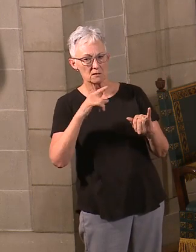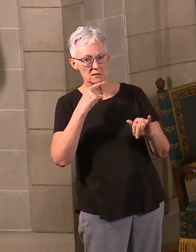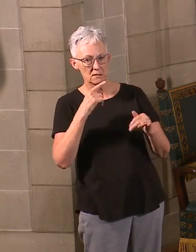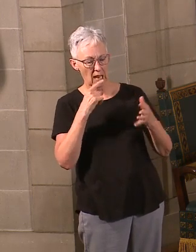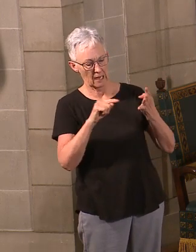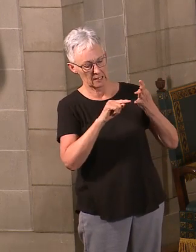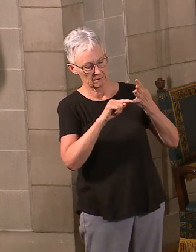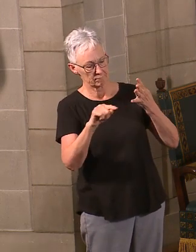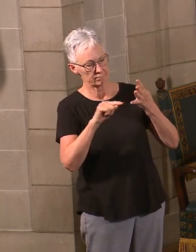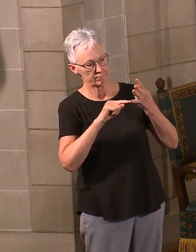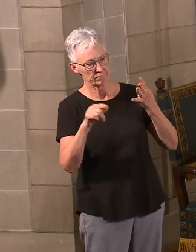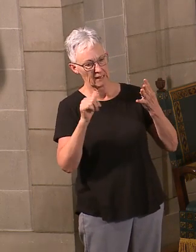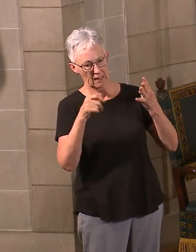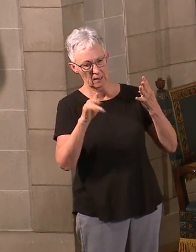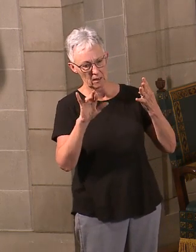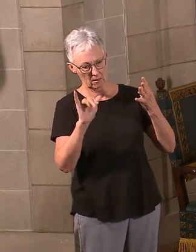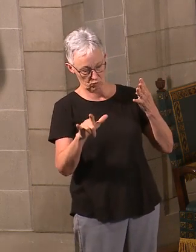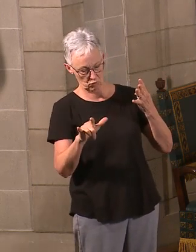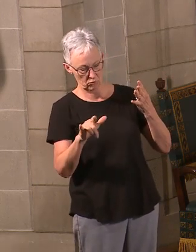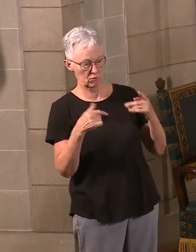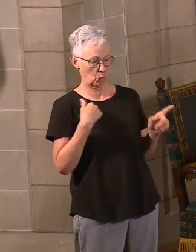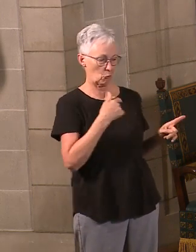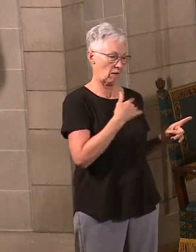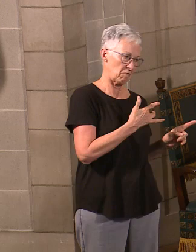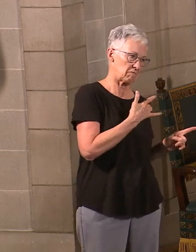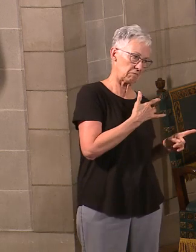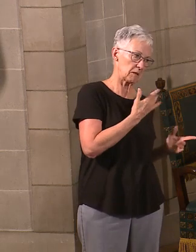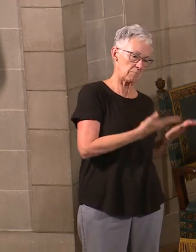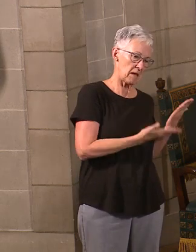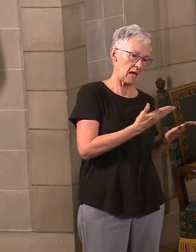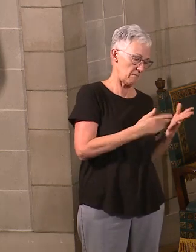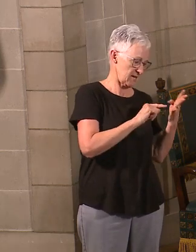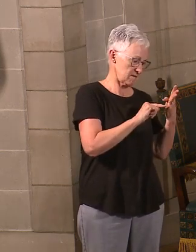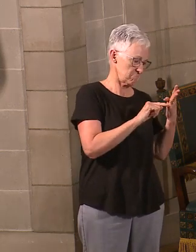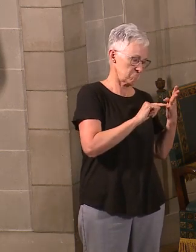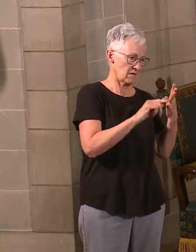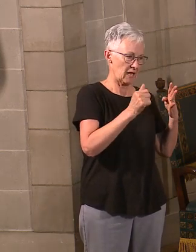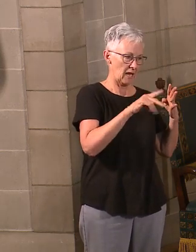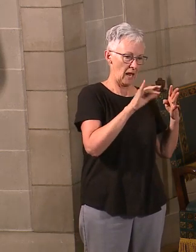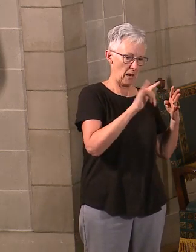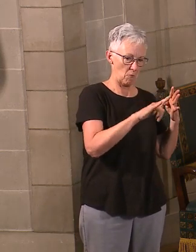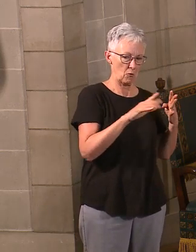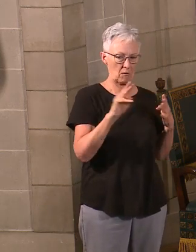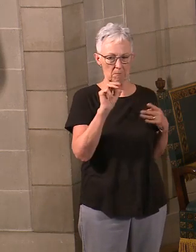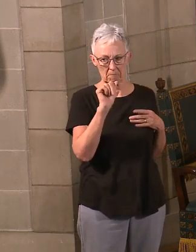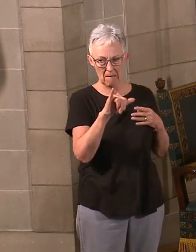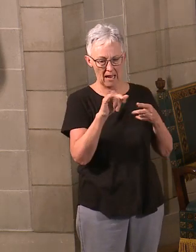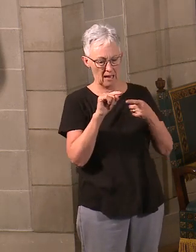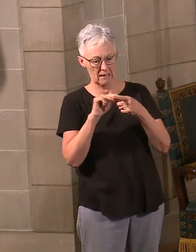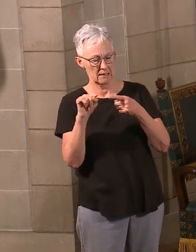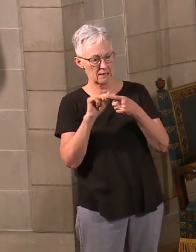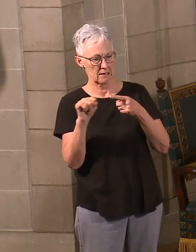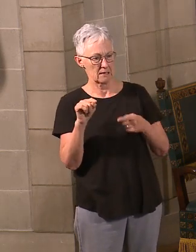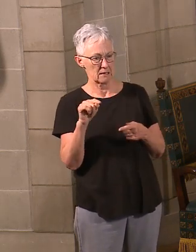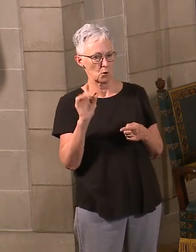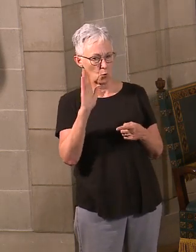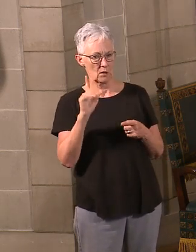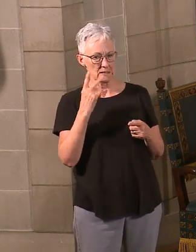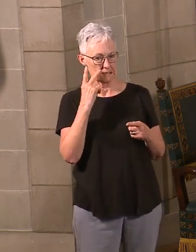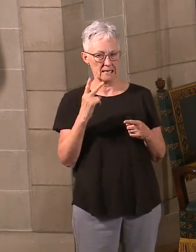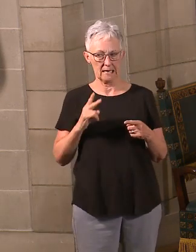now too, is that's where we're targeting. As I've said, last week, April, maybe early May, but that's kind of what we're thinking may be the peak, and that's what we